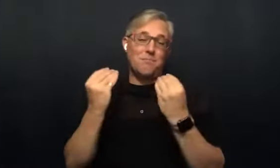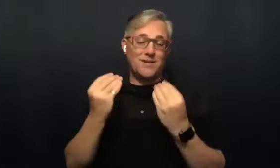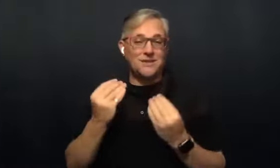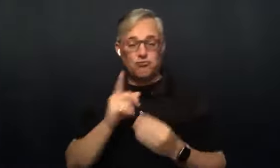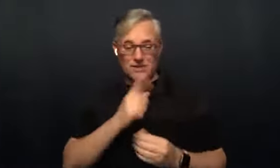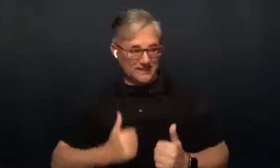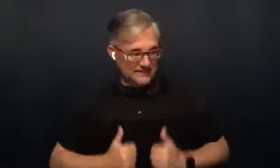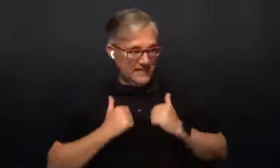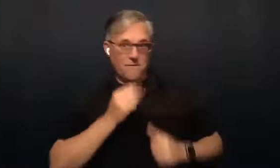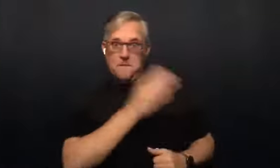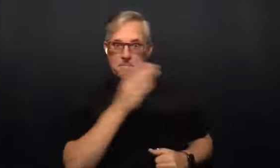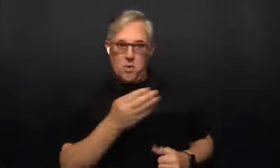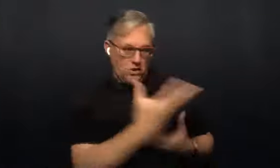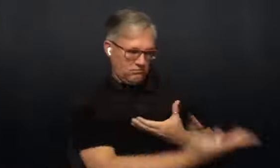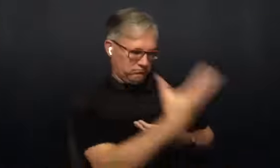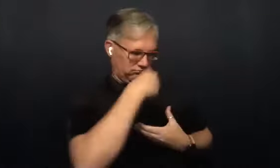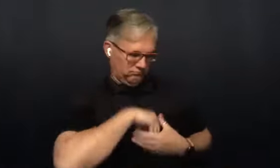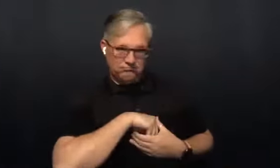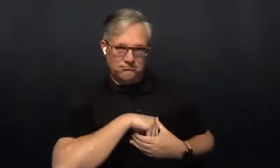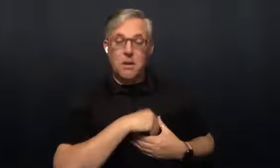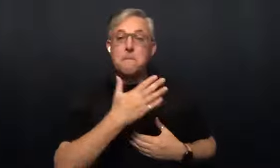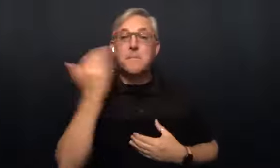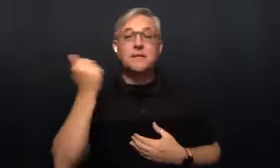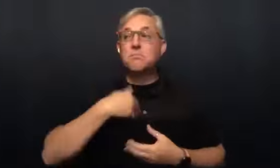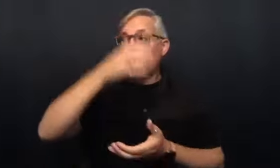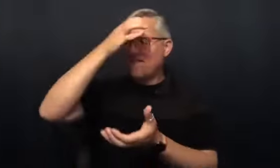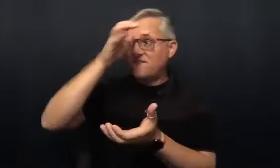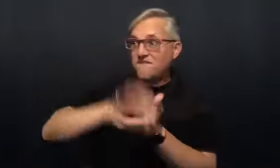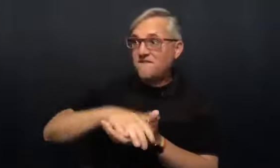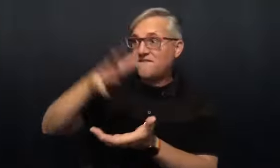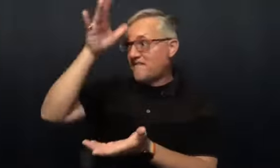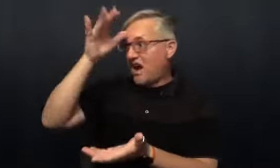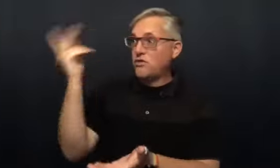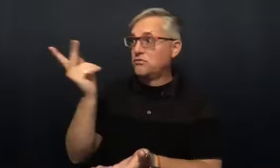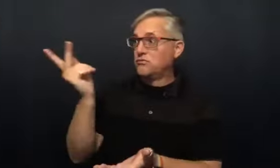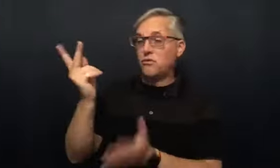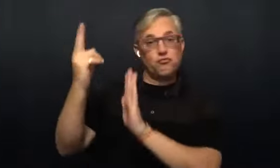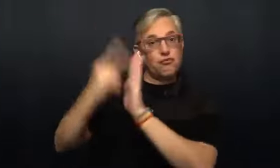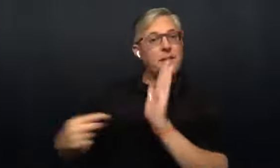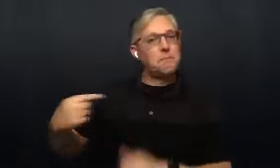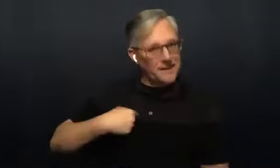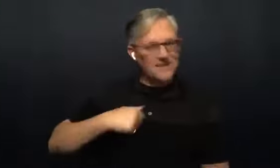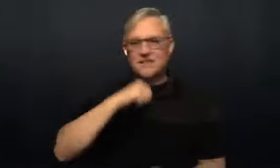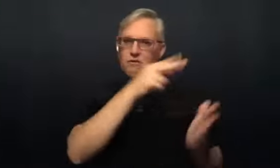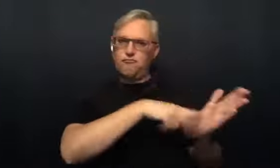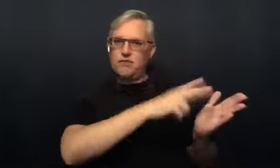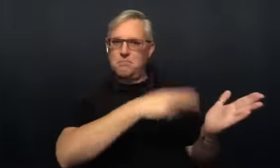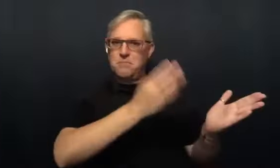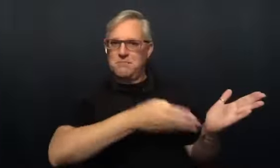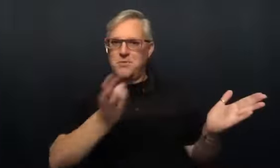because I'm the only copy that my husband or my father ever saw. And it wasn't my manipulation or involvement in their life for them to get sober,